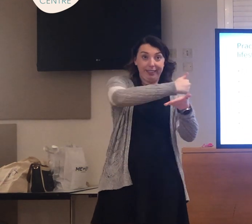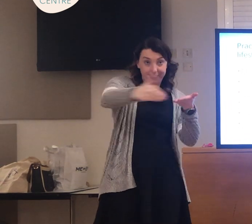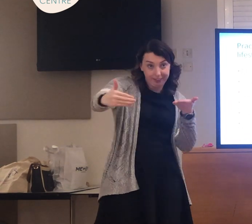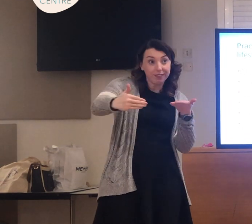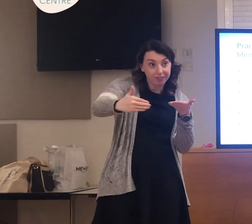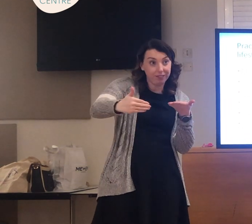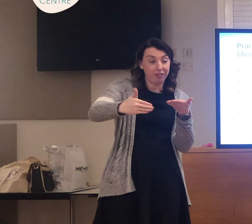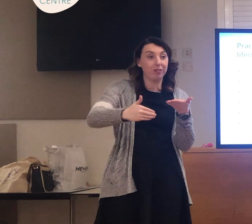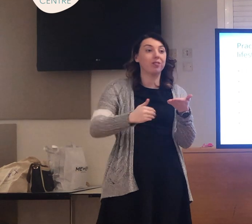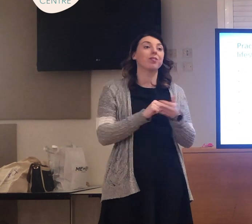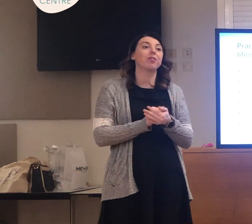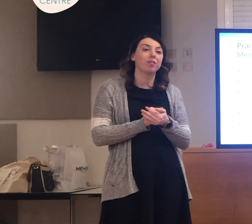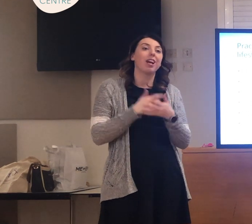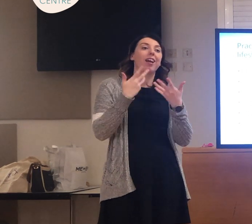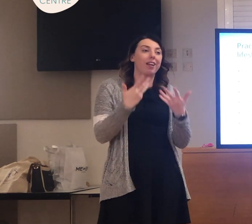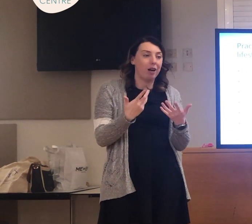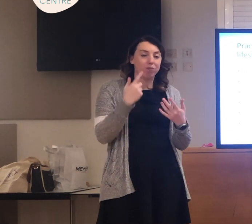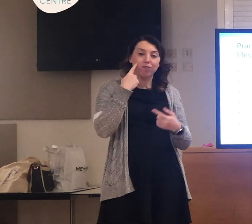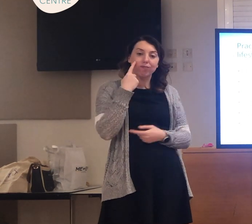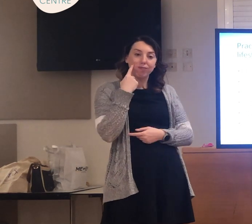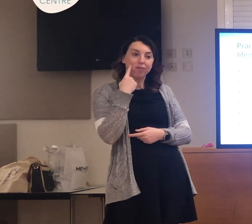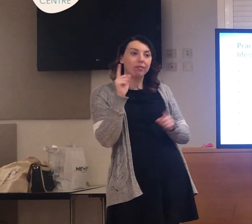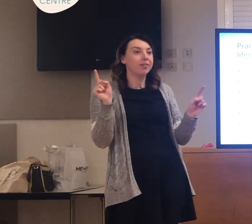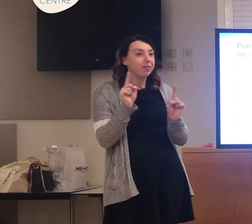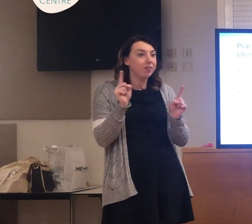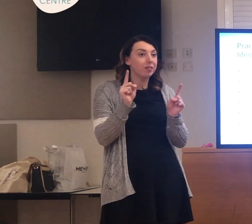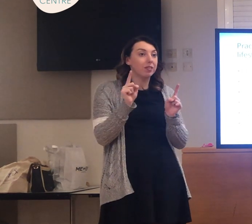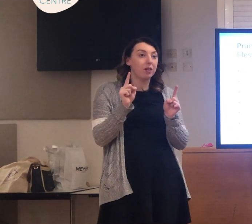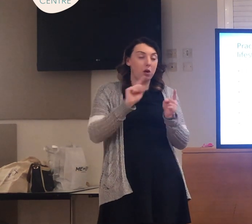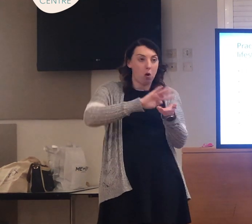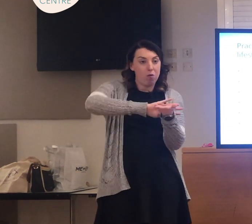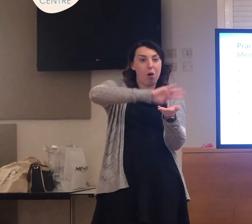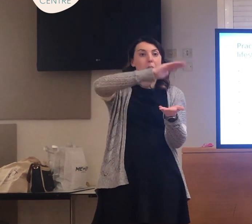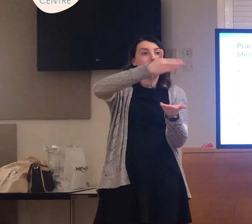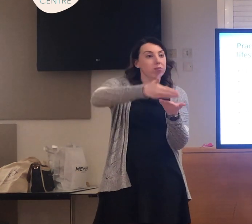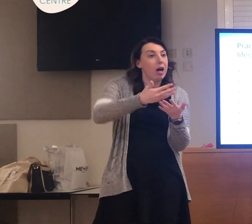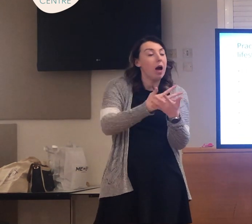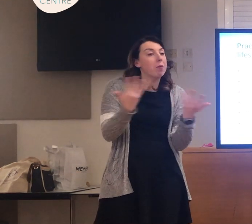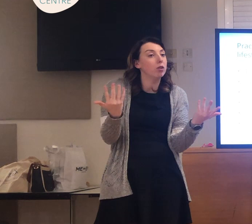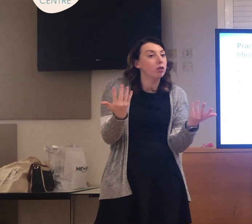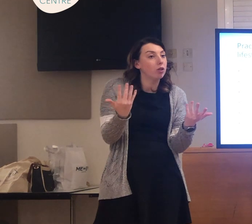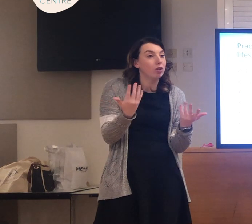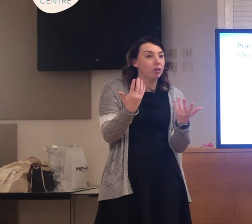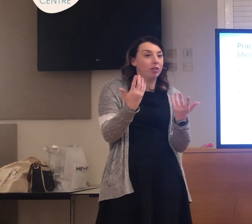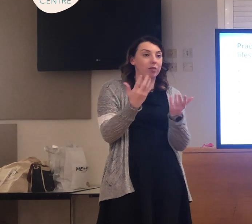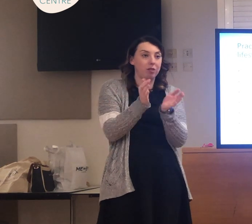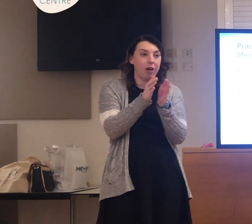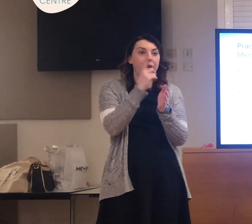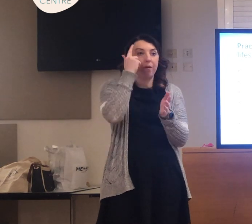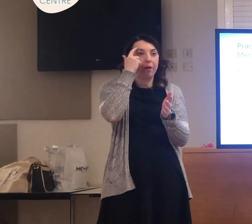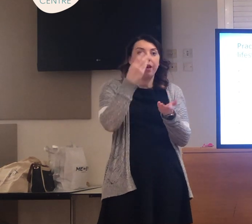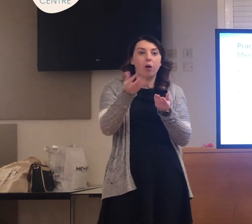food groups. Now let's look at the whole portion of food fitting into your cupped